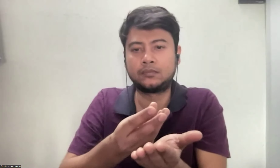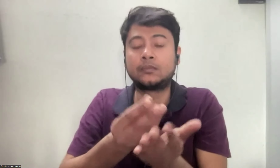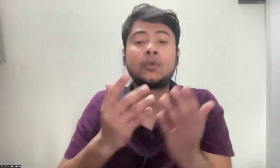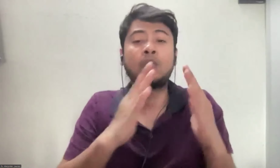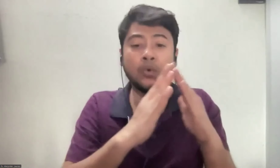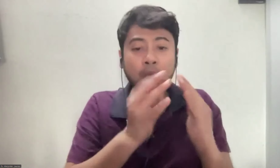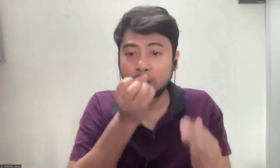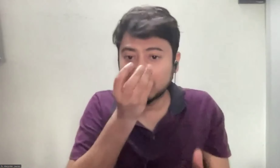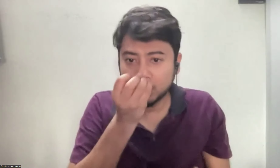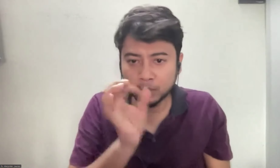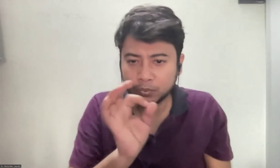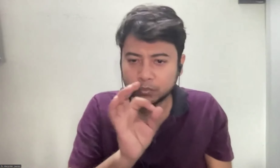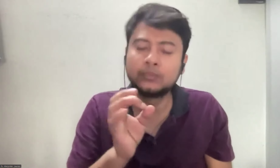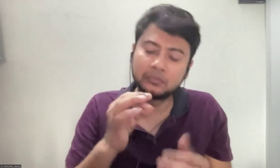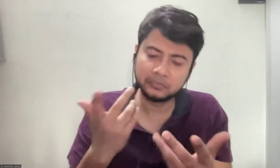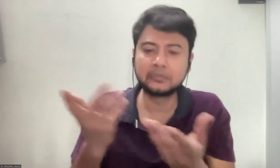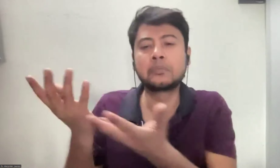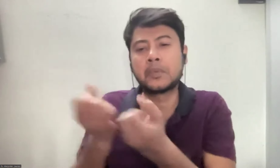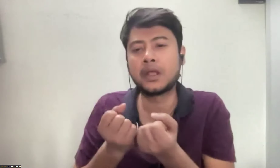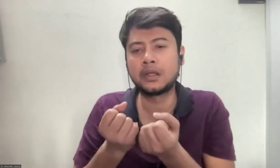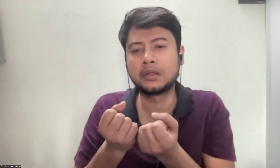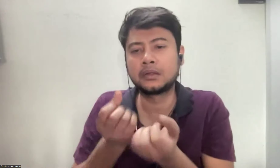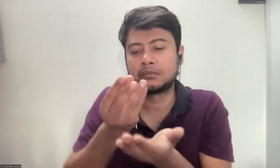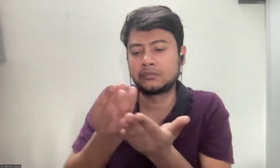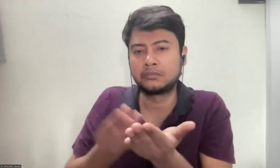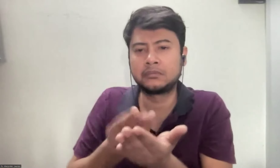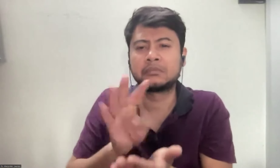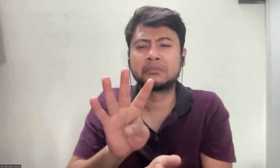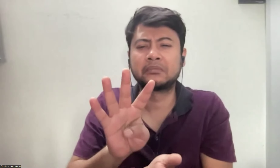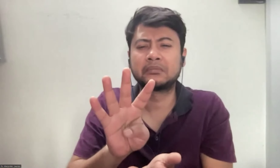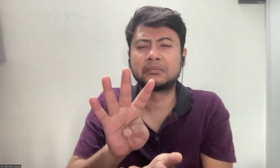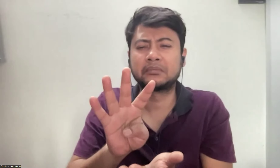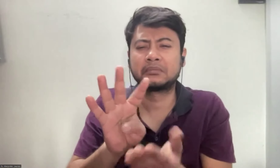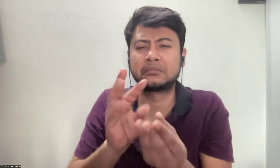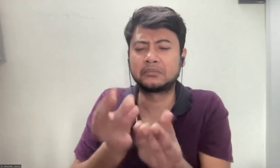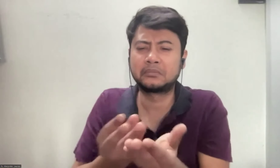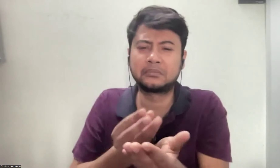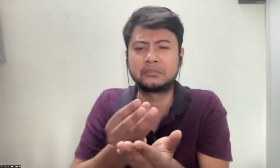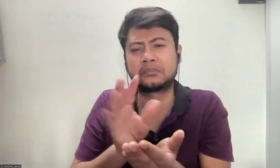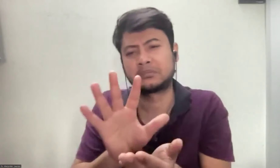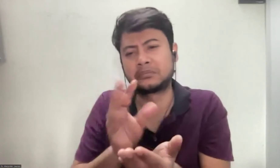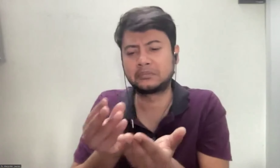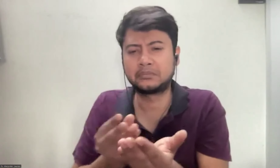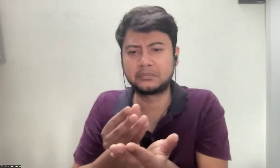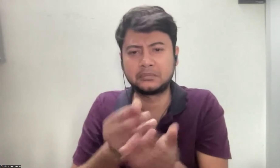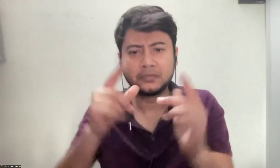So in this picture also, you would have seen that there is a small plate on which flowers are kept. Okay, so